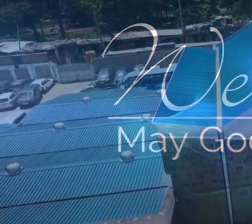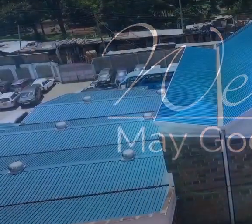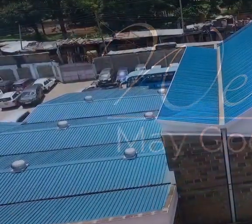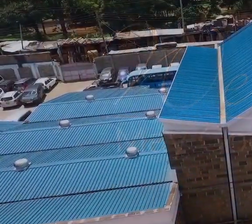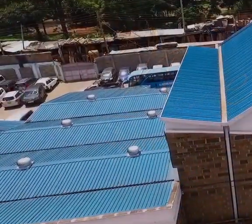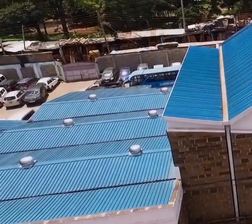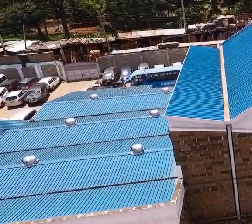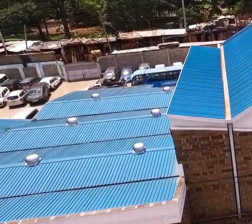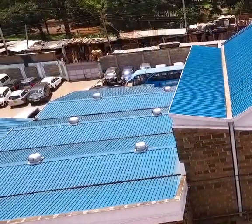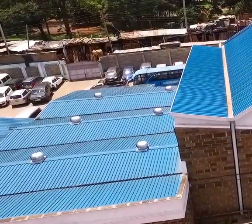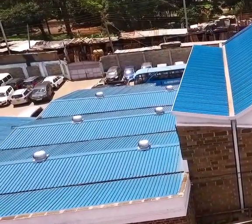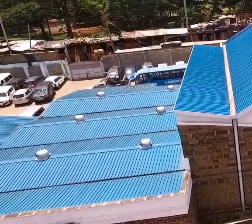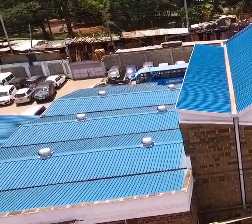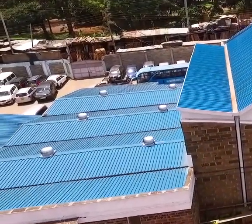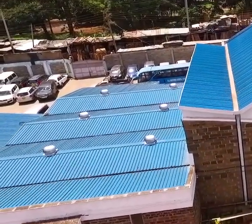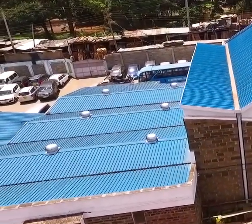far,